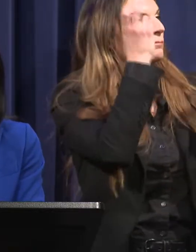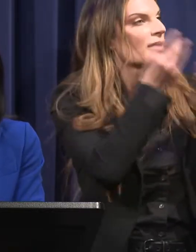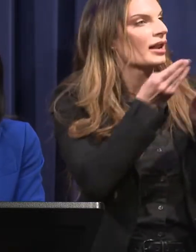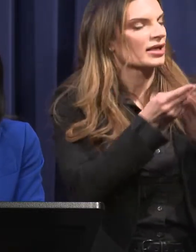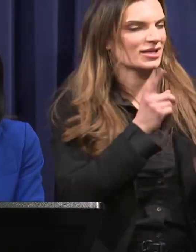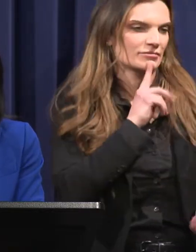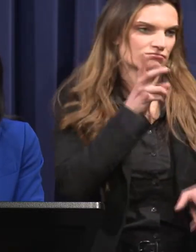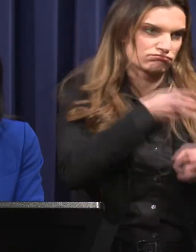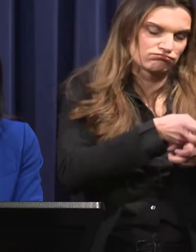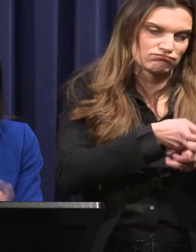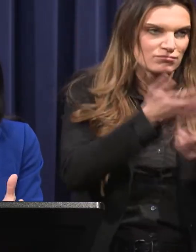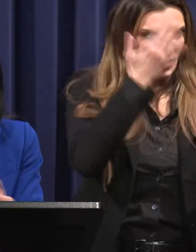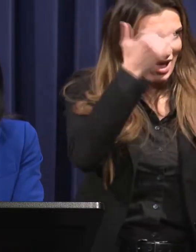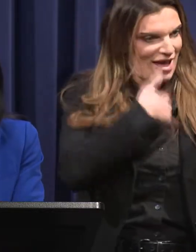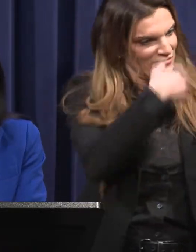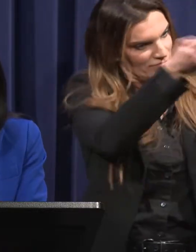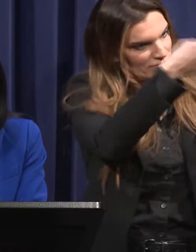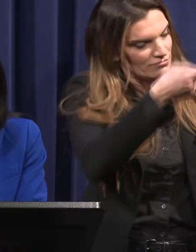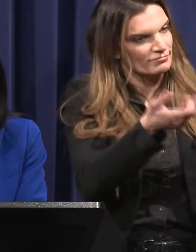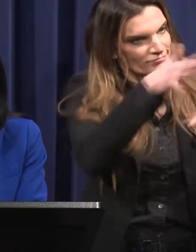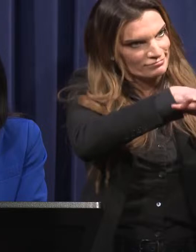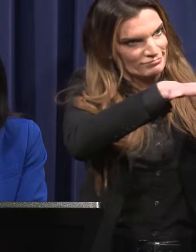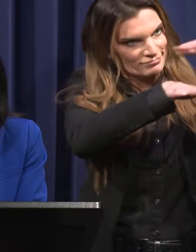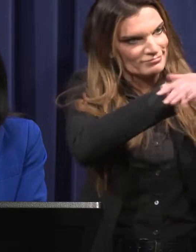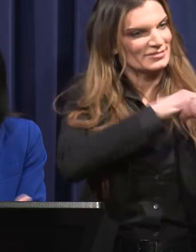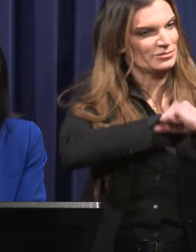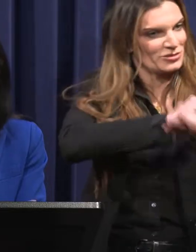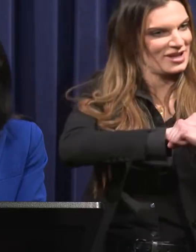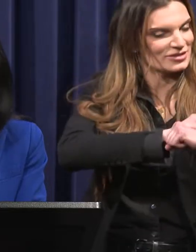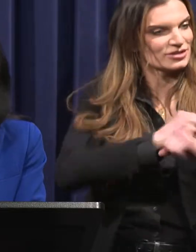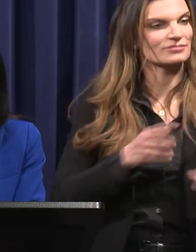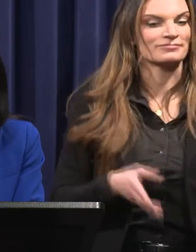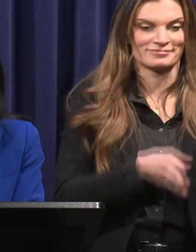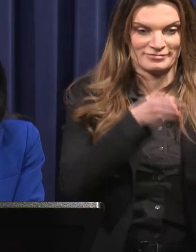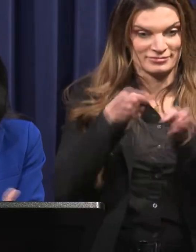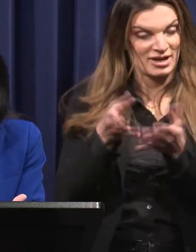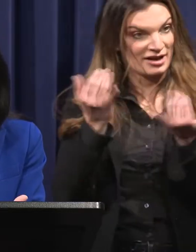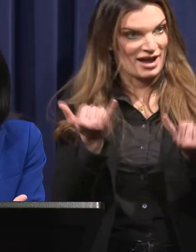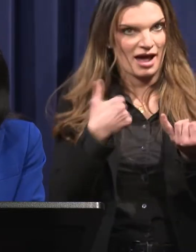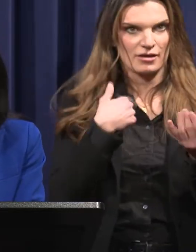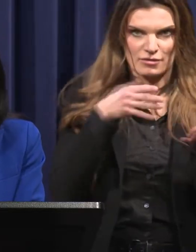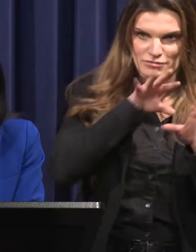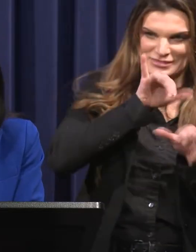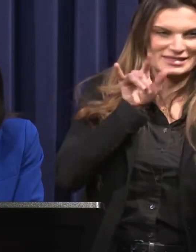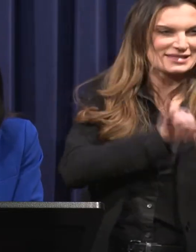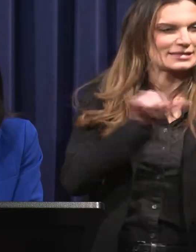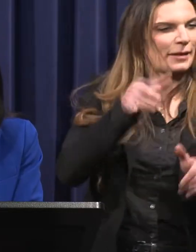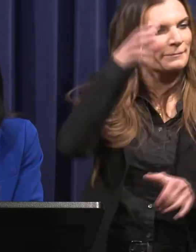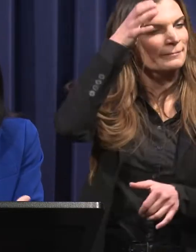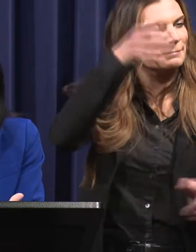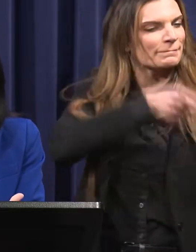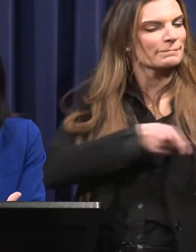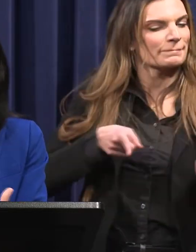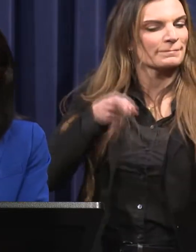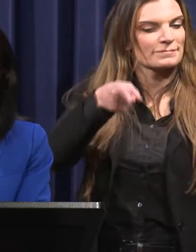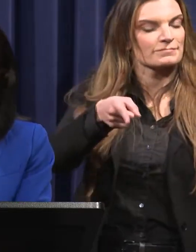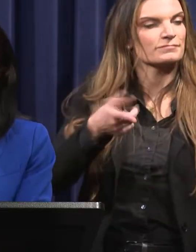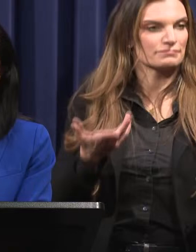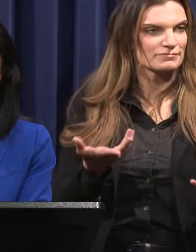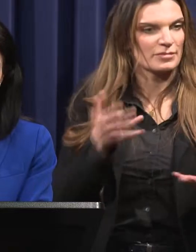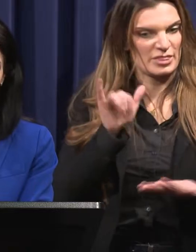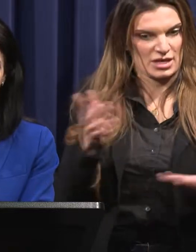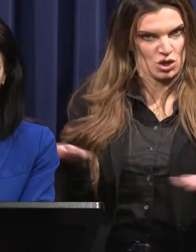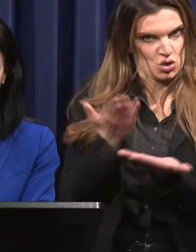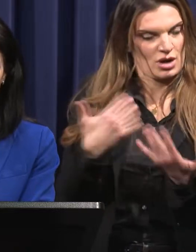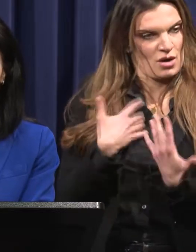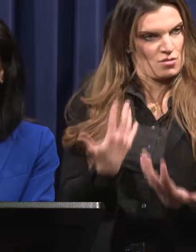easy to discover who's been doing it. And that's why most people don't get, you know, away with bank robbery. I would liken